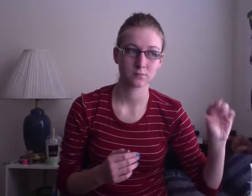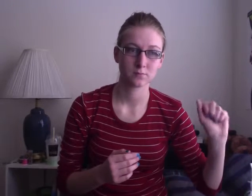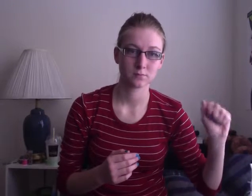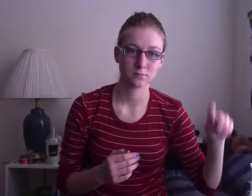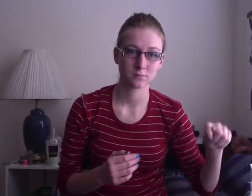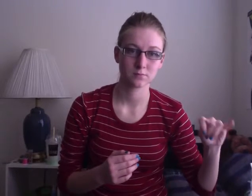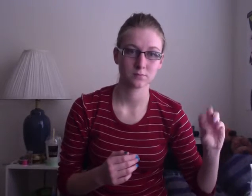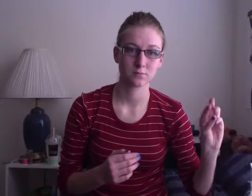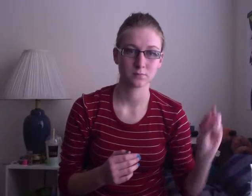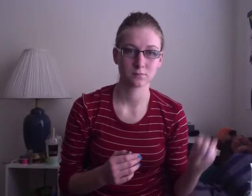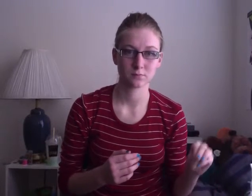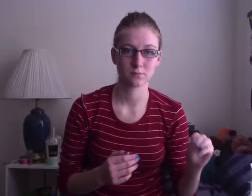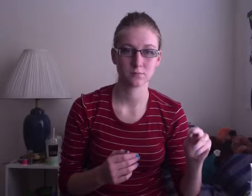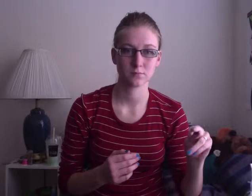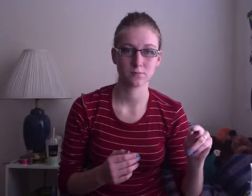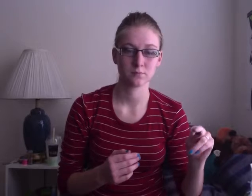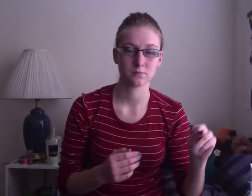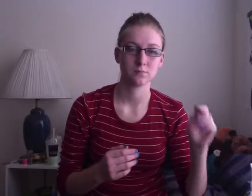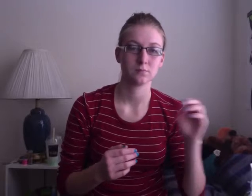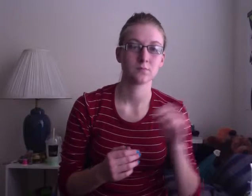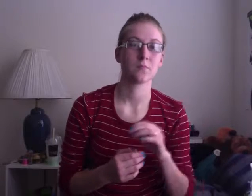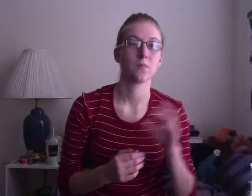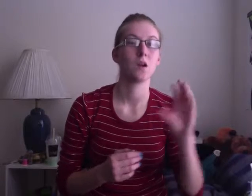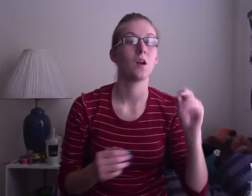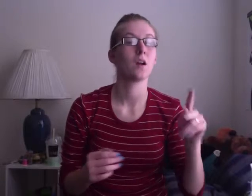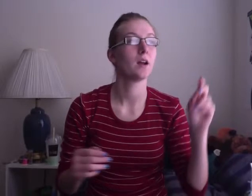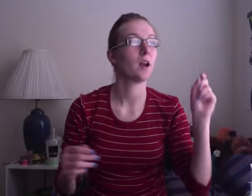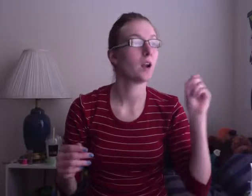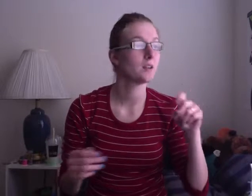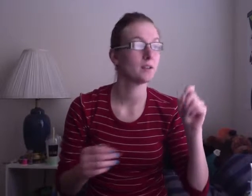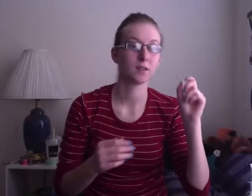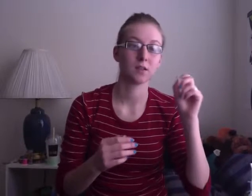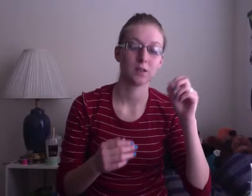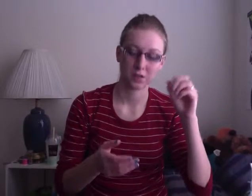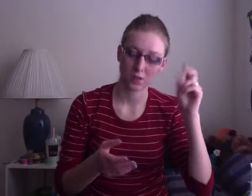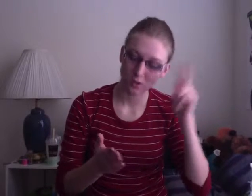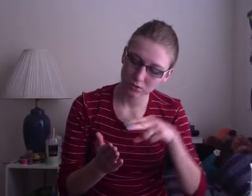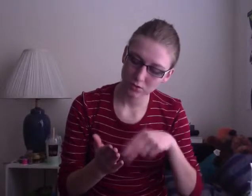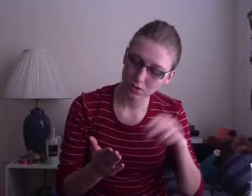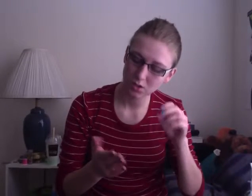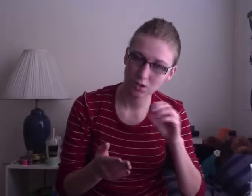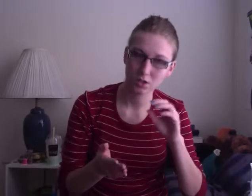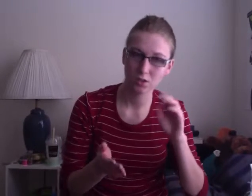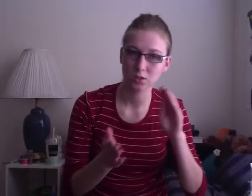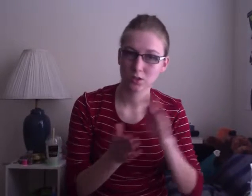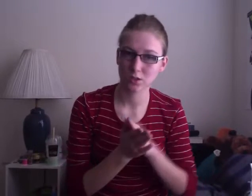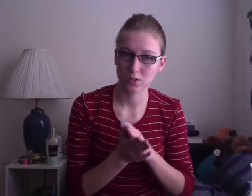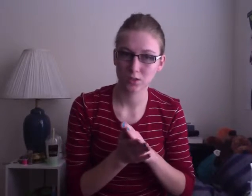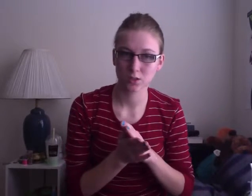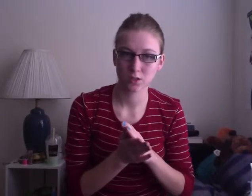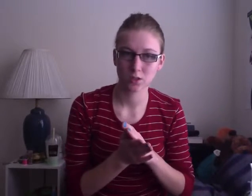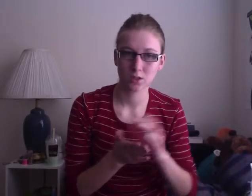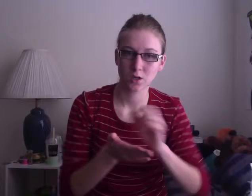I've got, I believe, 9 vocabulary words that we need to make sure that we know for sure and get those in. So what I've got is a presentation here,